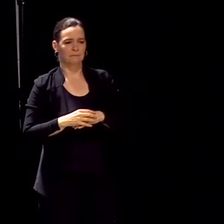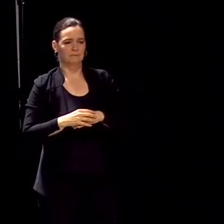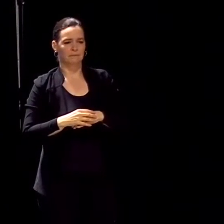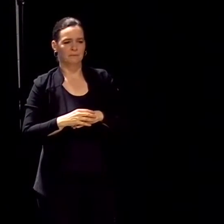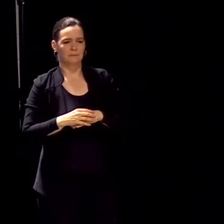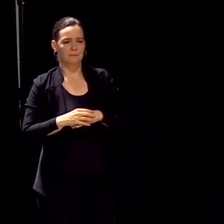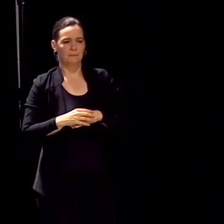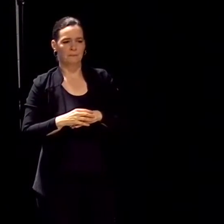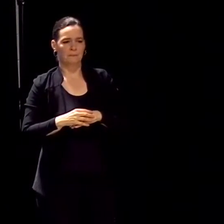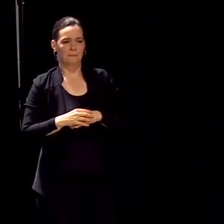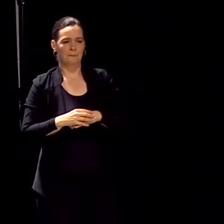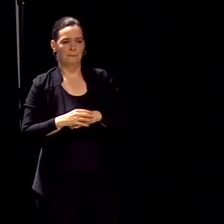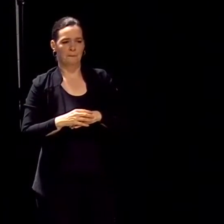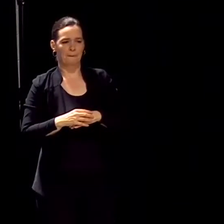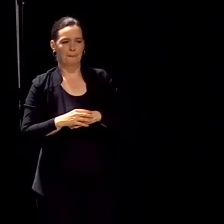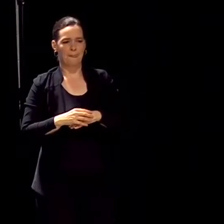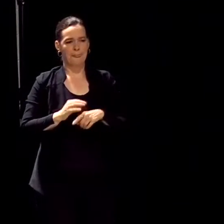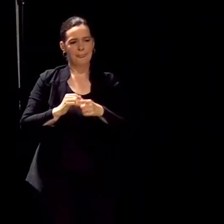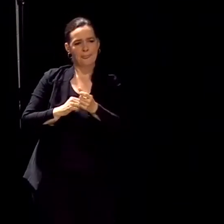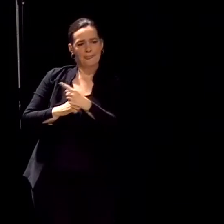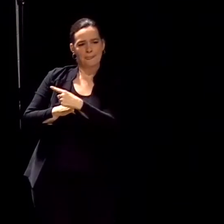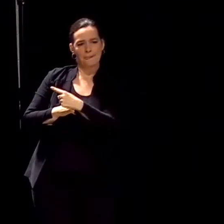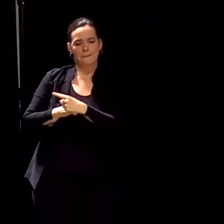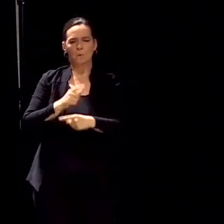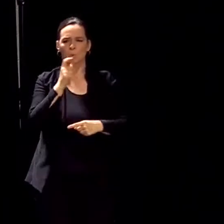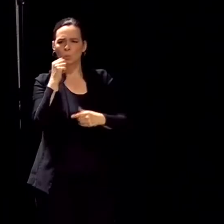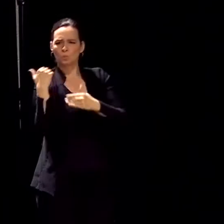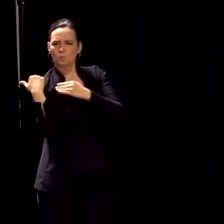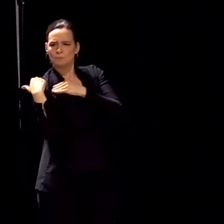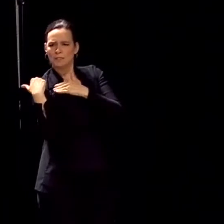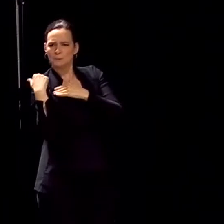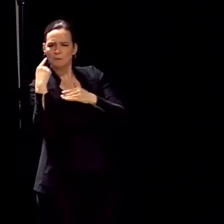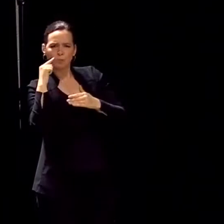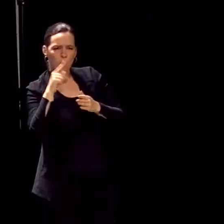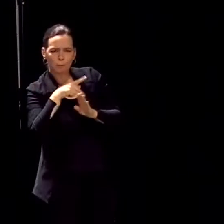program, and so where there's discussions about what we were